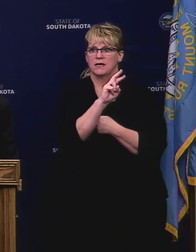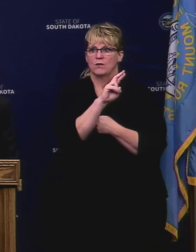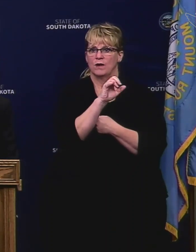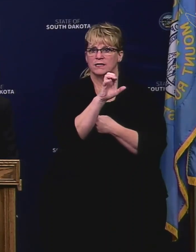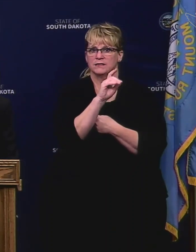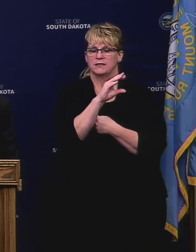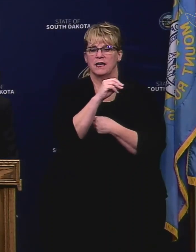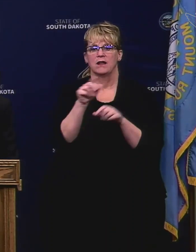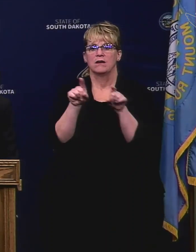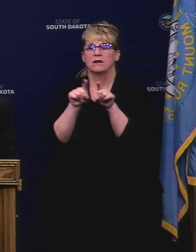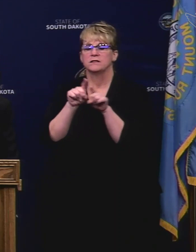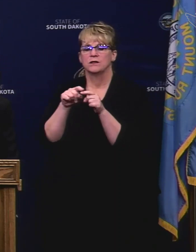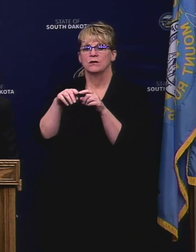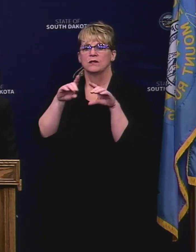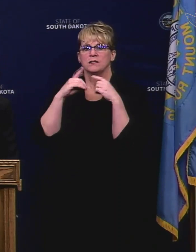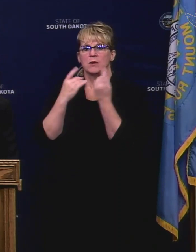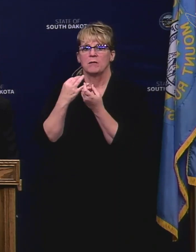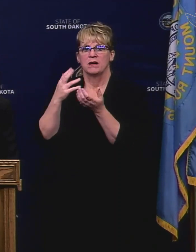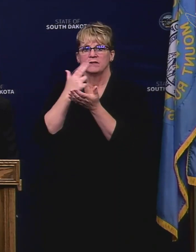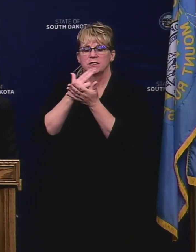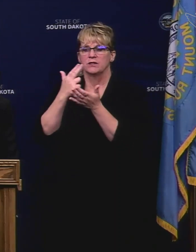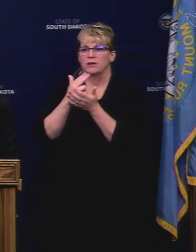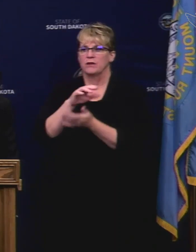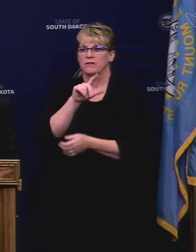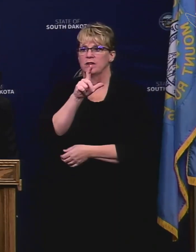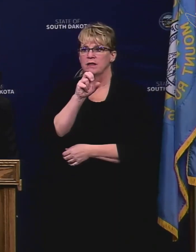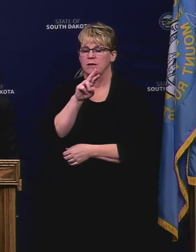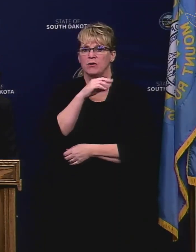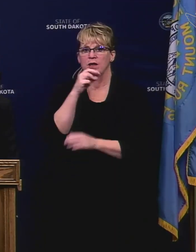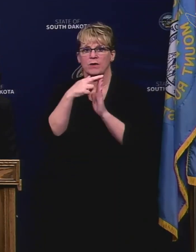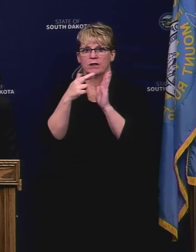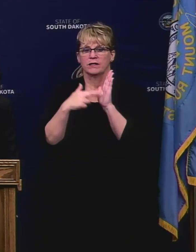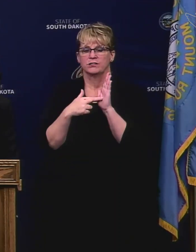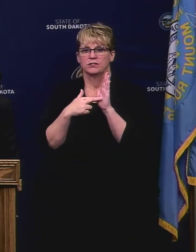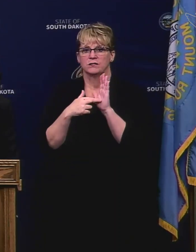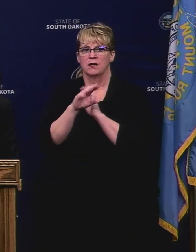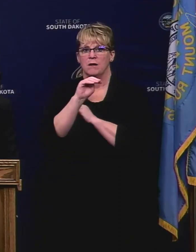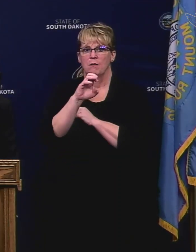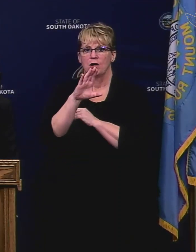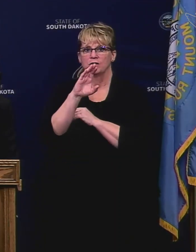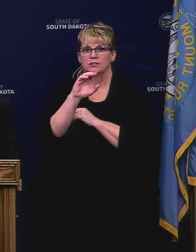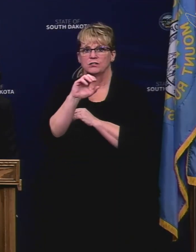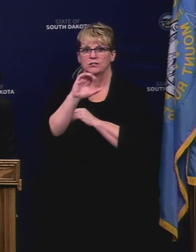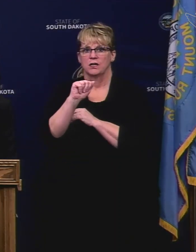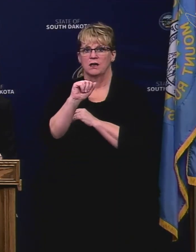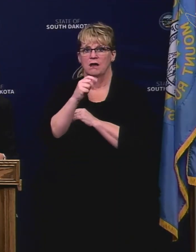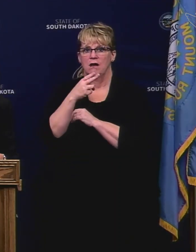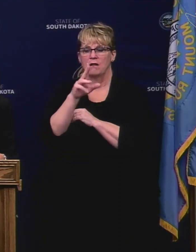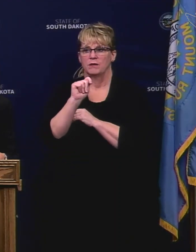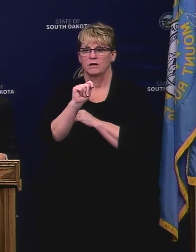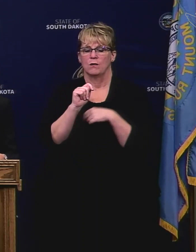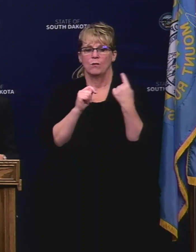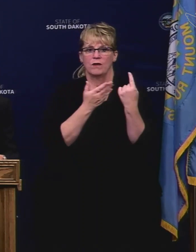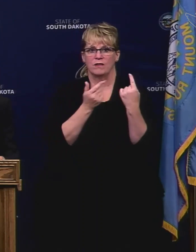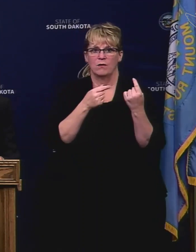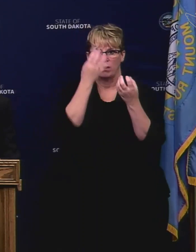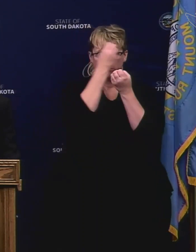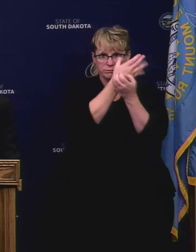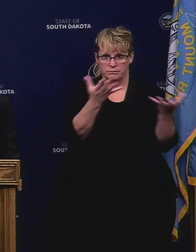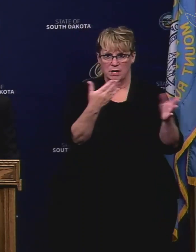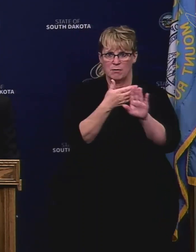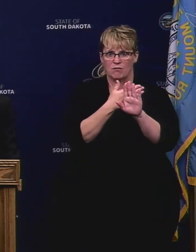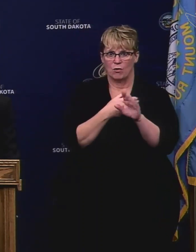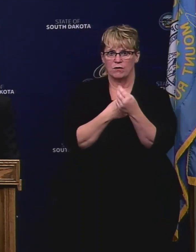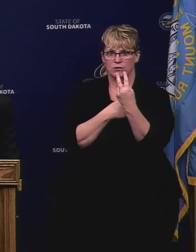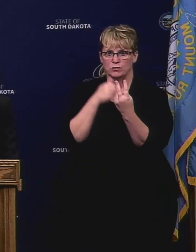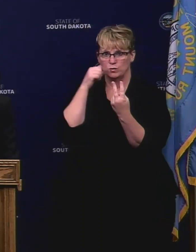the Secretary of Labor and Regulation, Marcia Hultman. One thing I wanted to discuss before I turn it over to Kim and Marcia